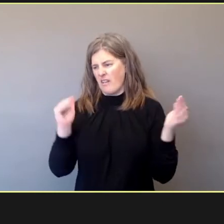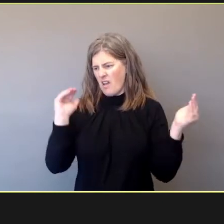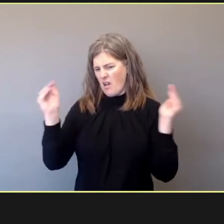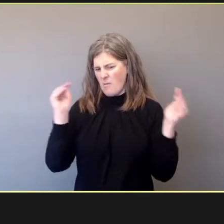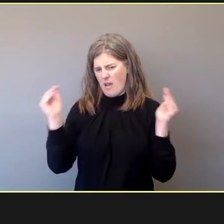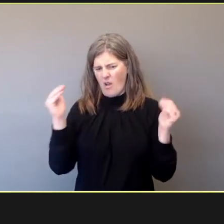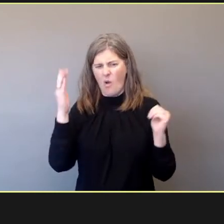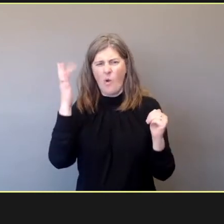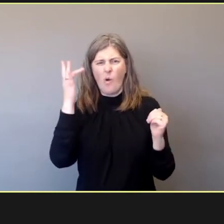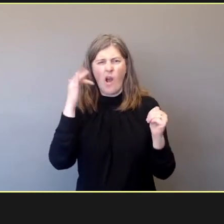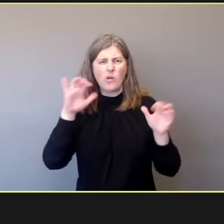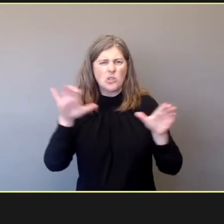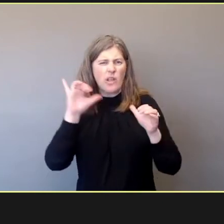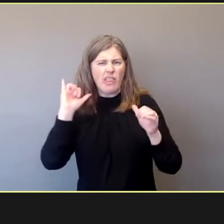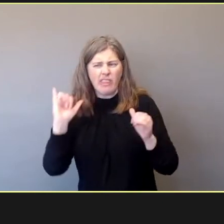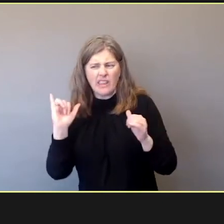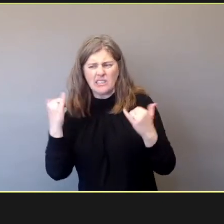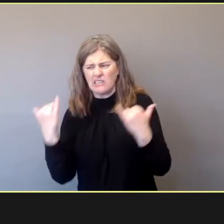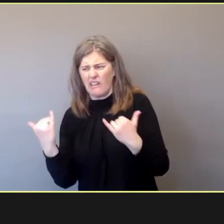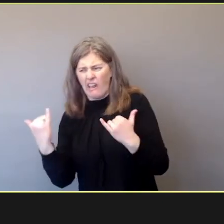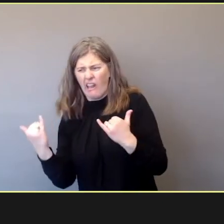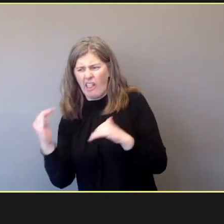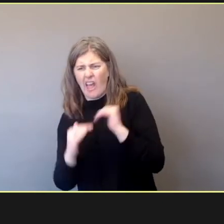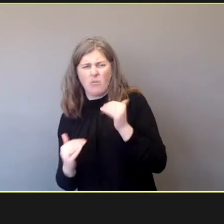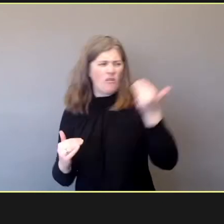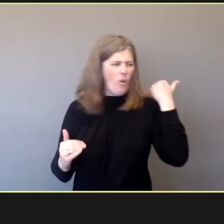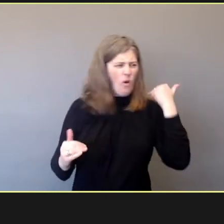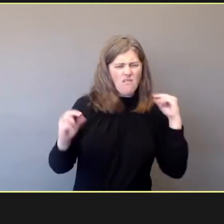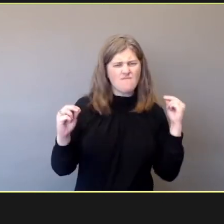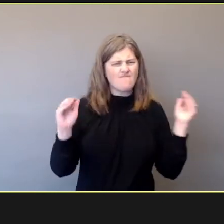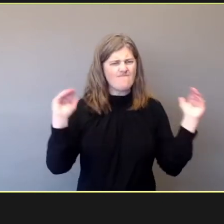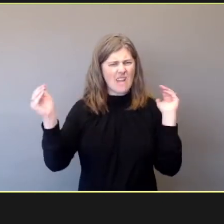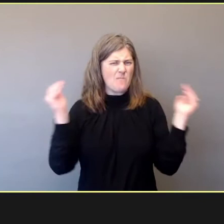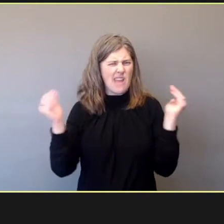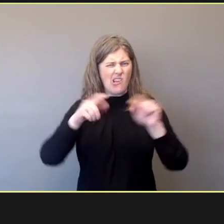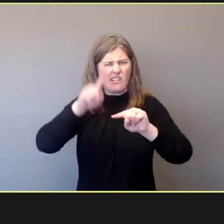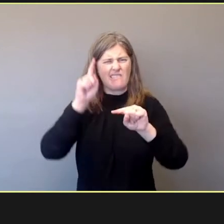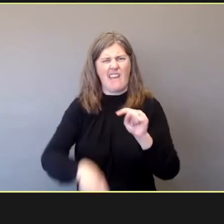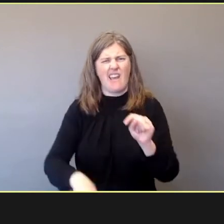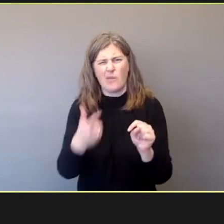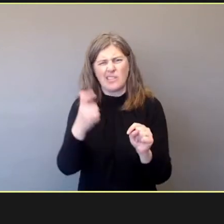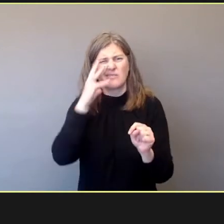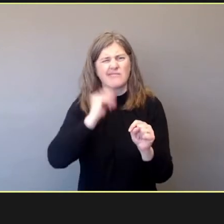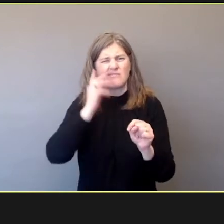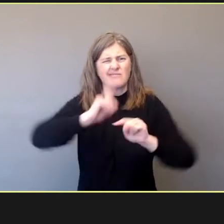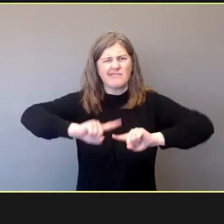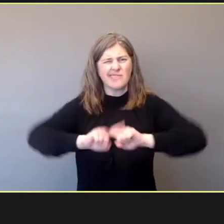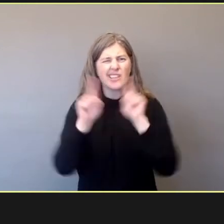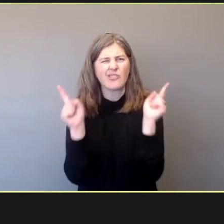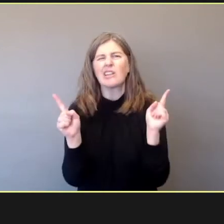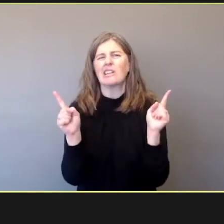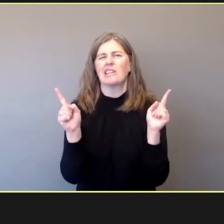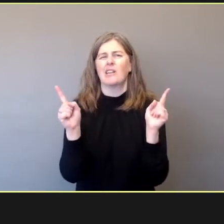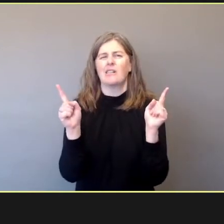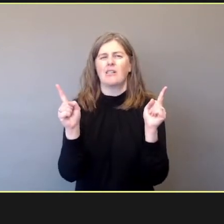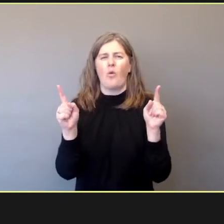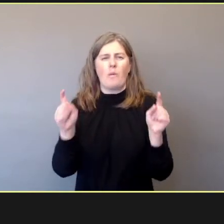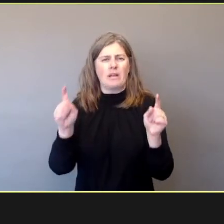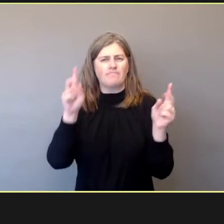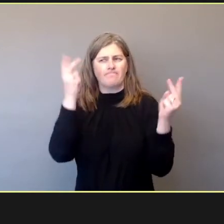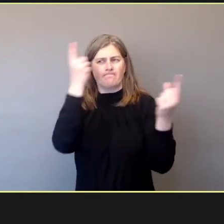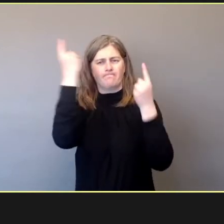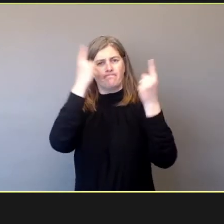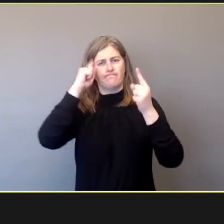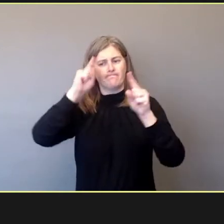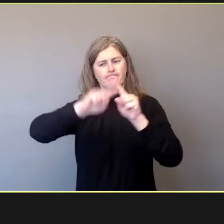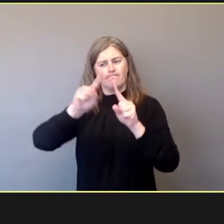doing this today when we didn't do it before, I'm not sure that those take into consideration all the variables that are